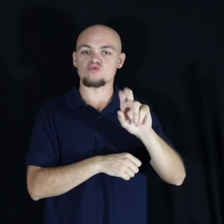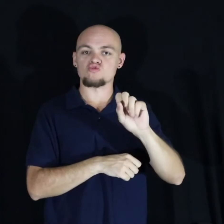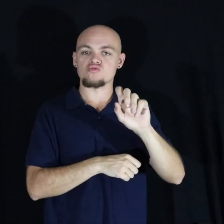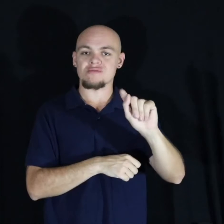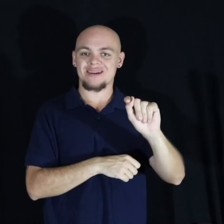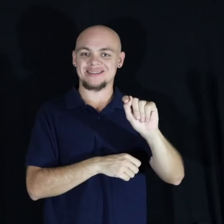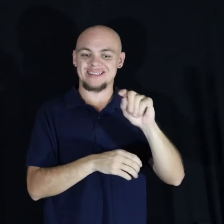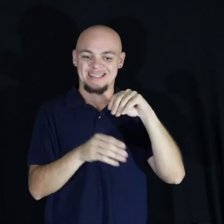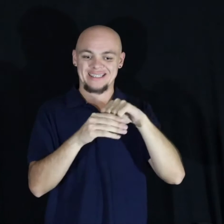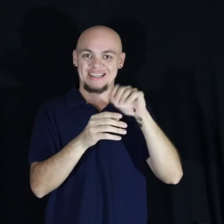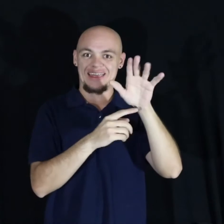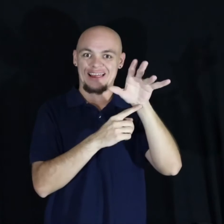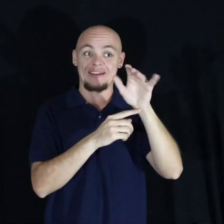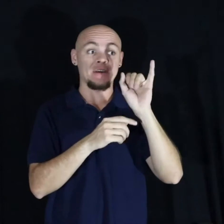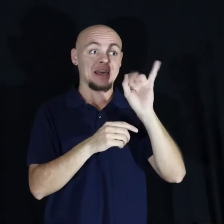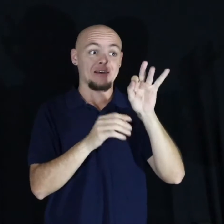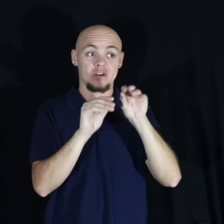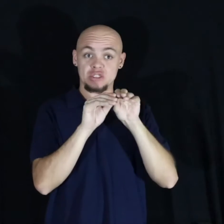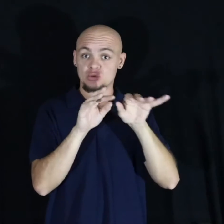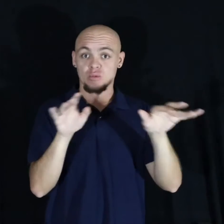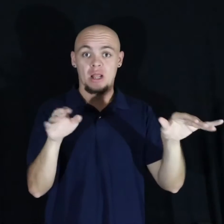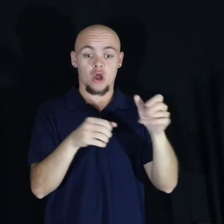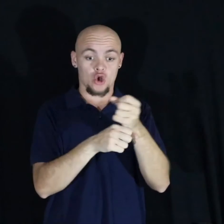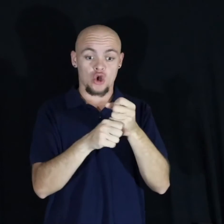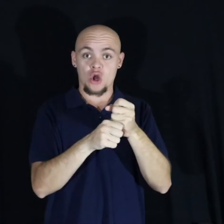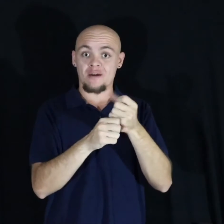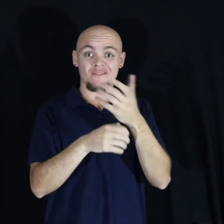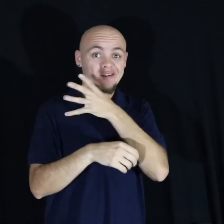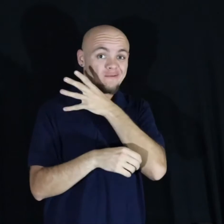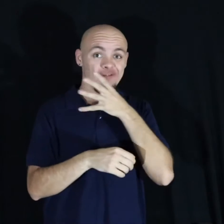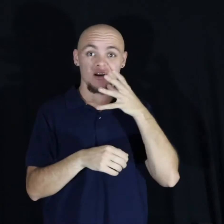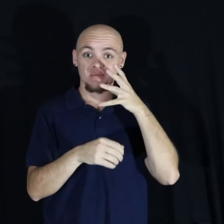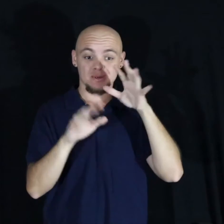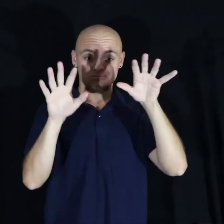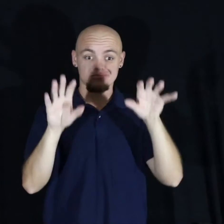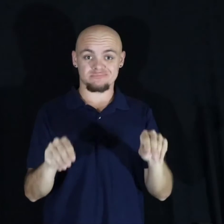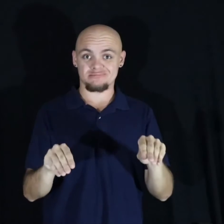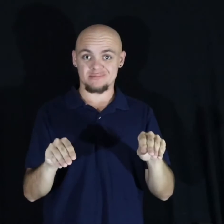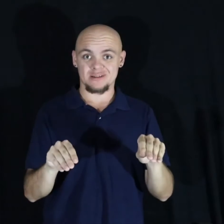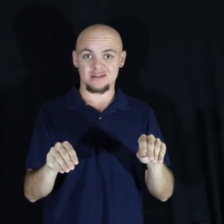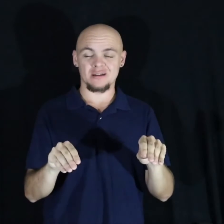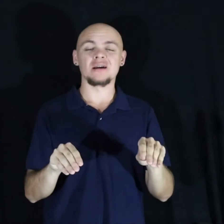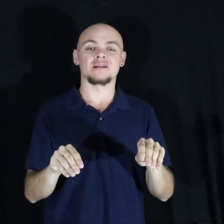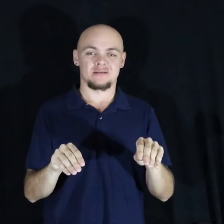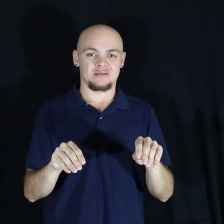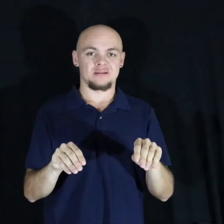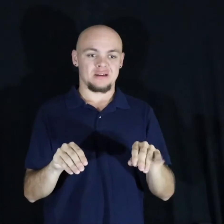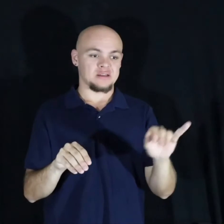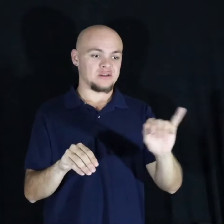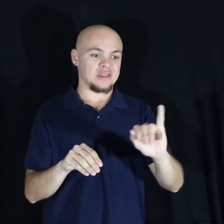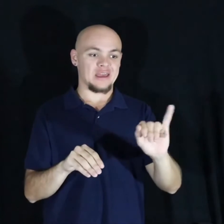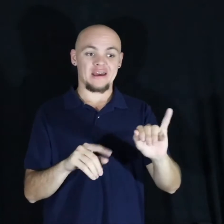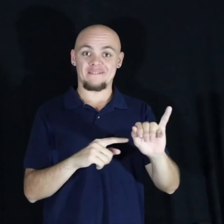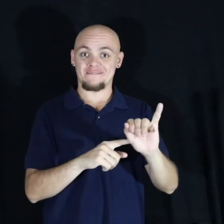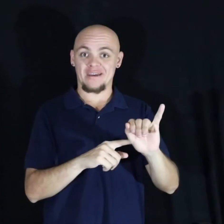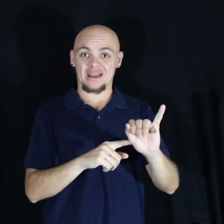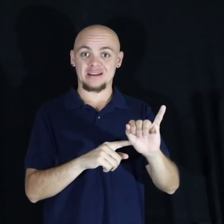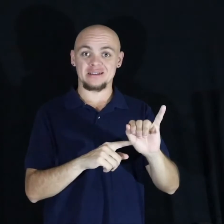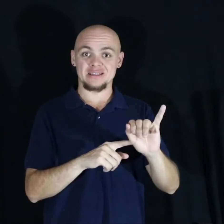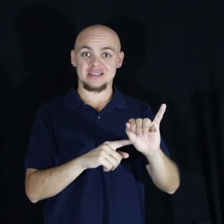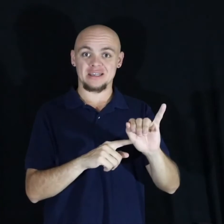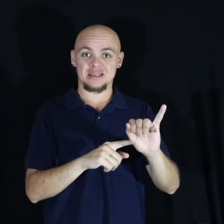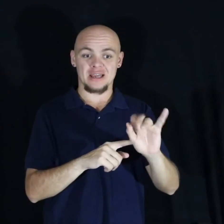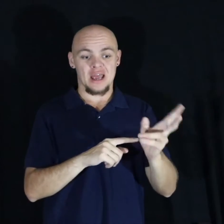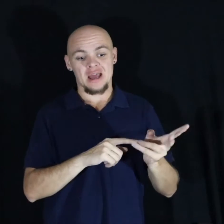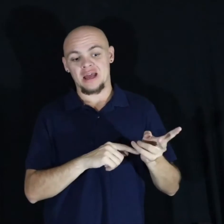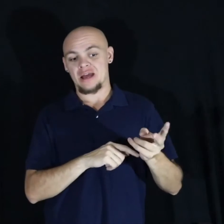spread, can quickly diminish a coffee land. Most farmers reject the infected coffee plants altogether, cutting them